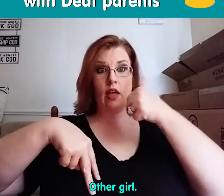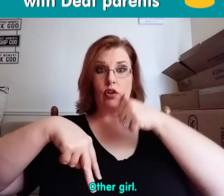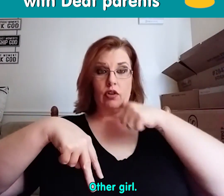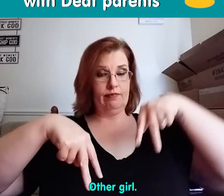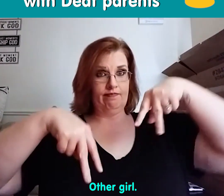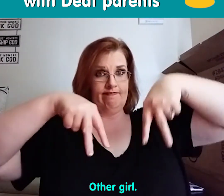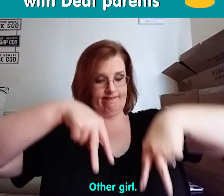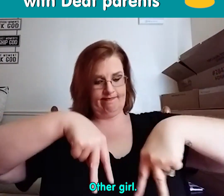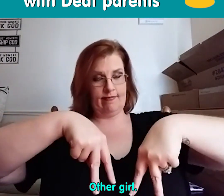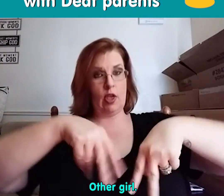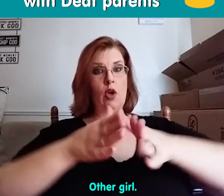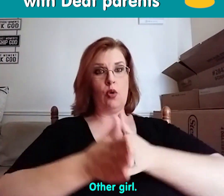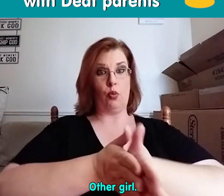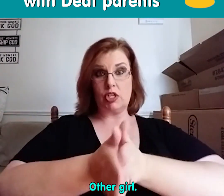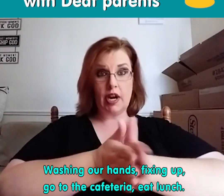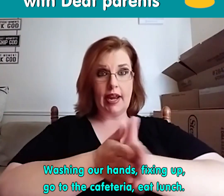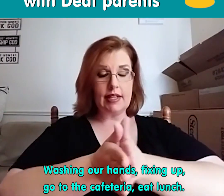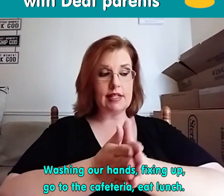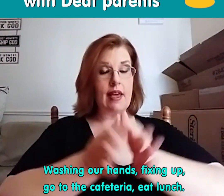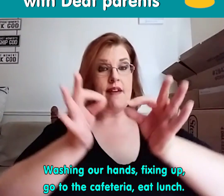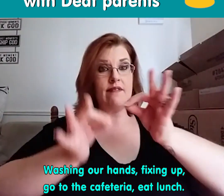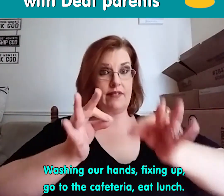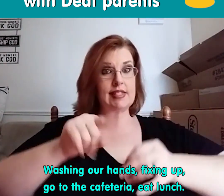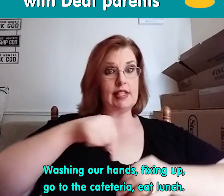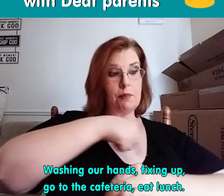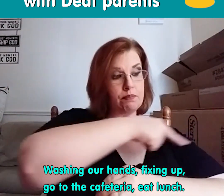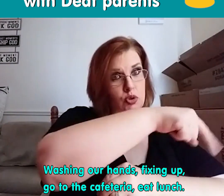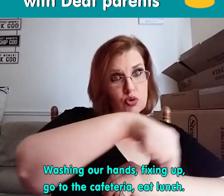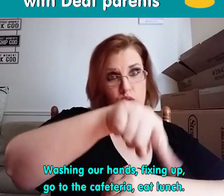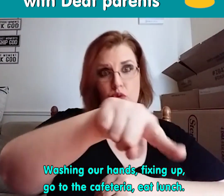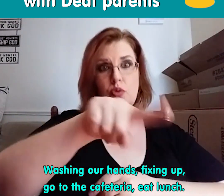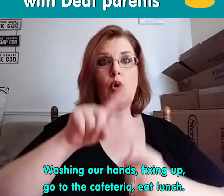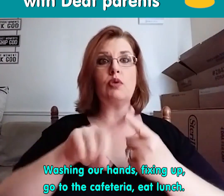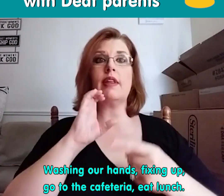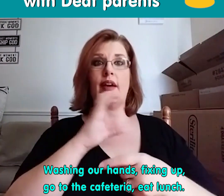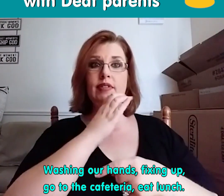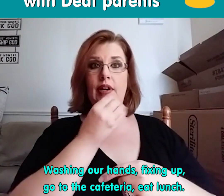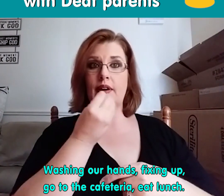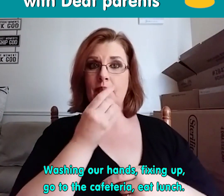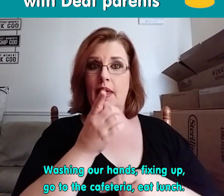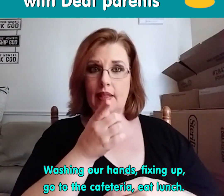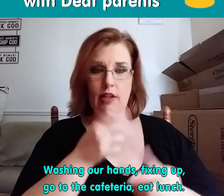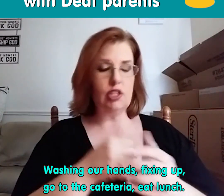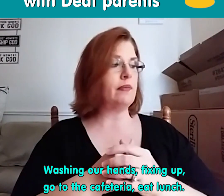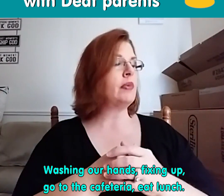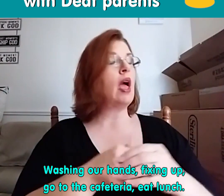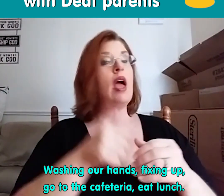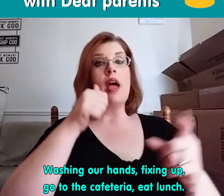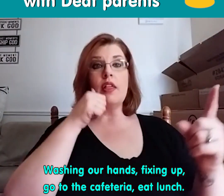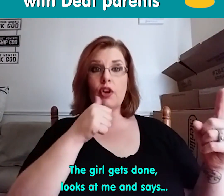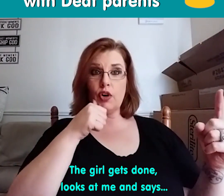other girl, washing her hands, fixing up, go to the cafeteria, eat lunch. The